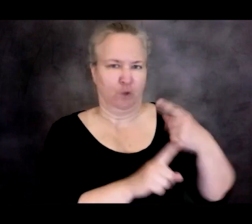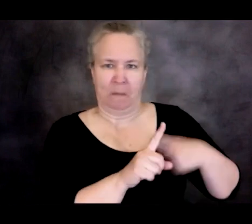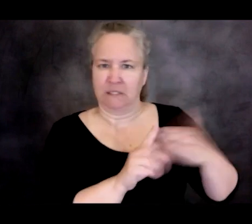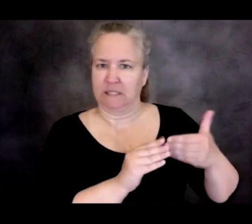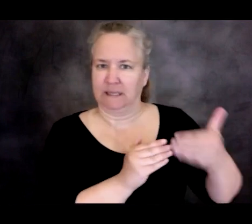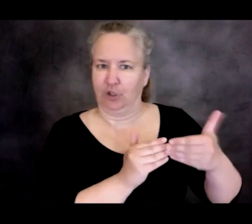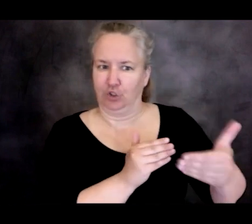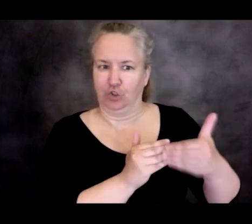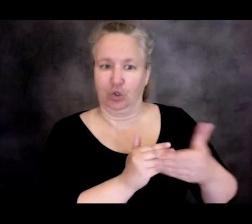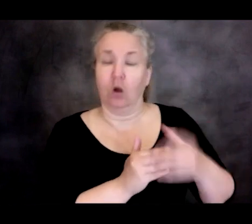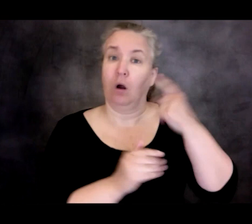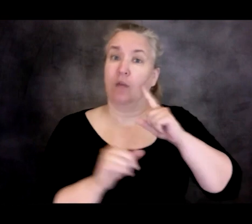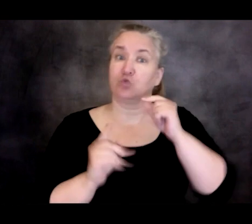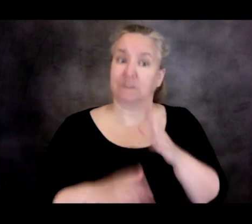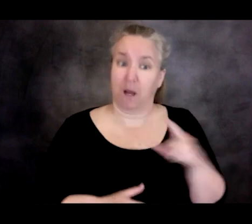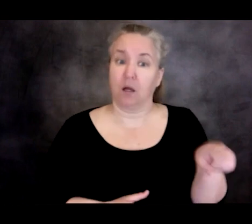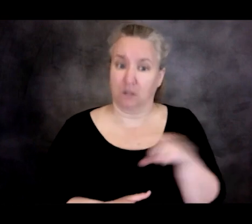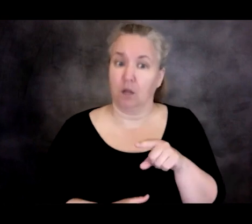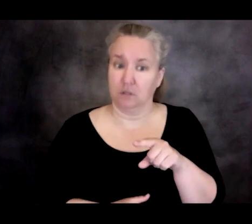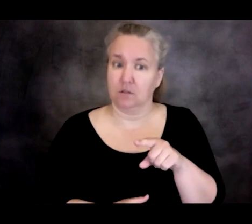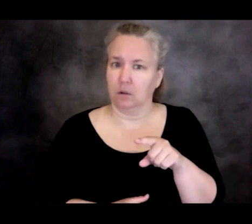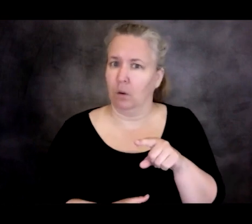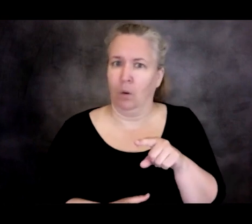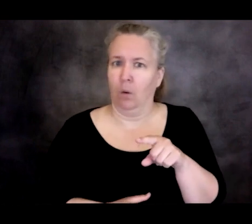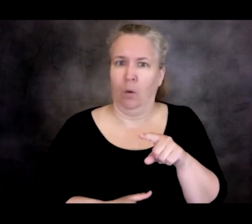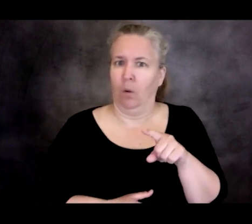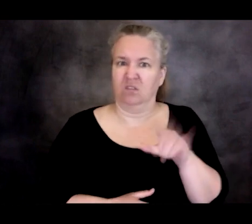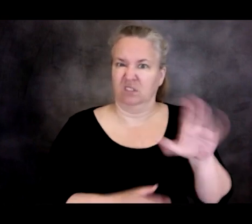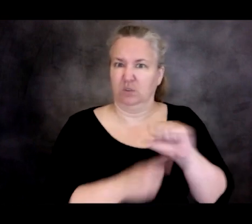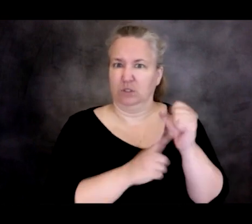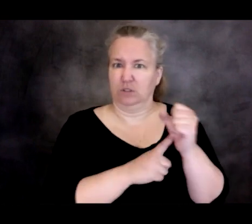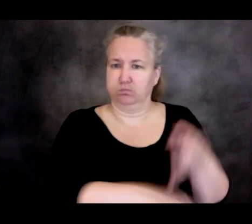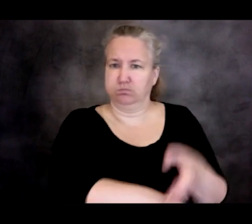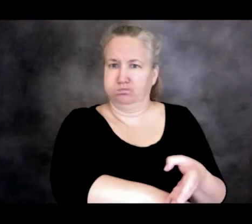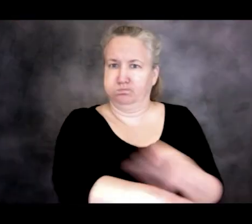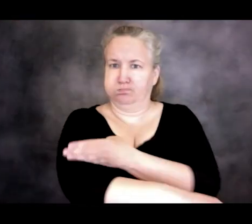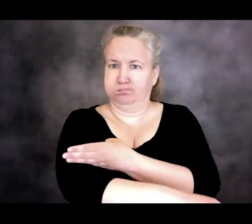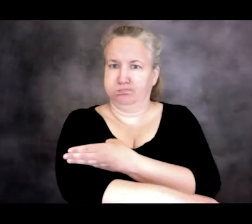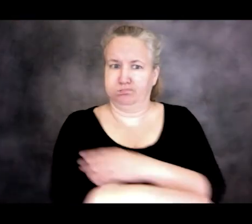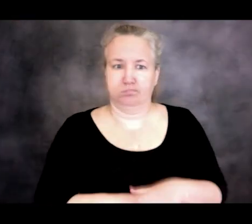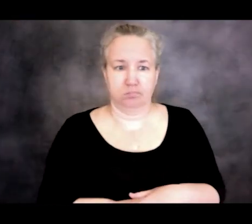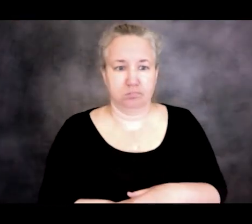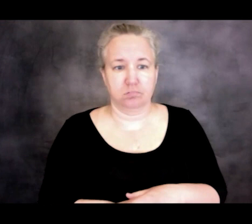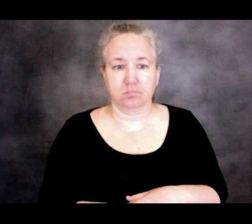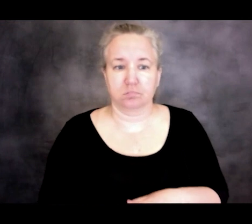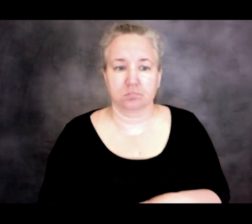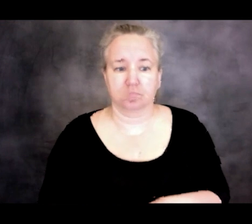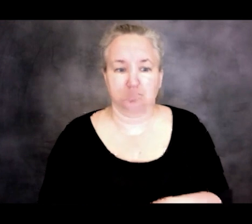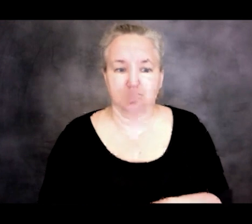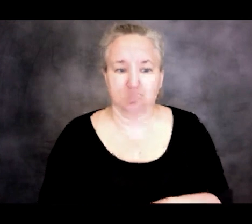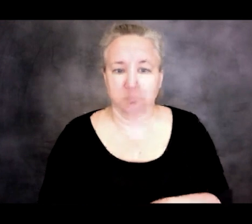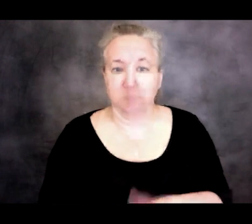survey respondents were taking giant leaps towards the American mainstream. They